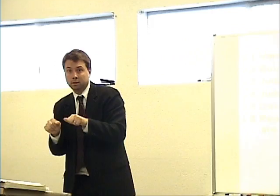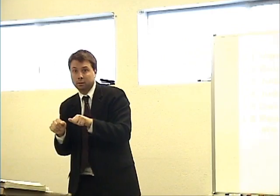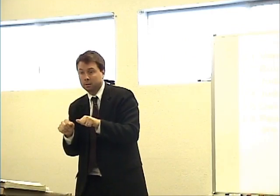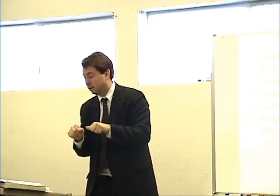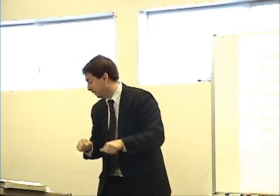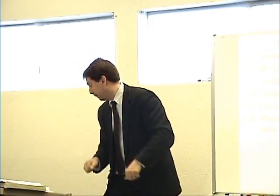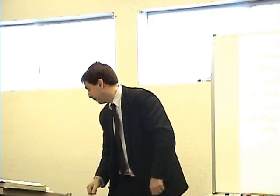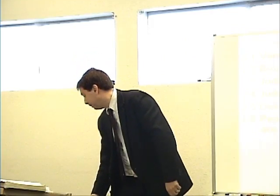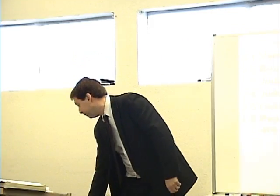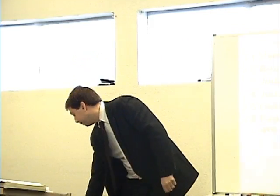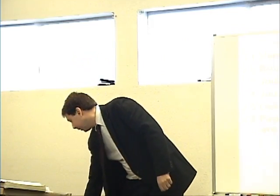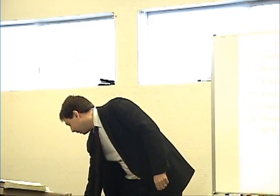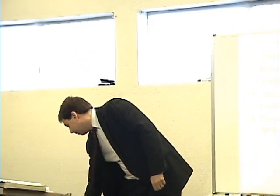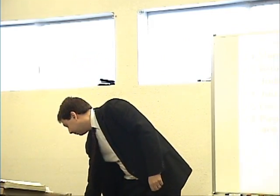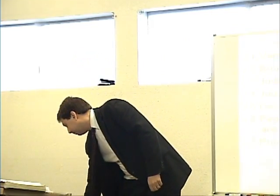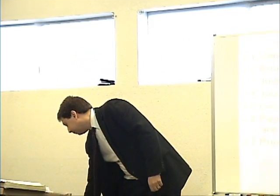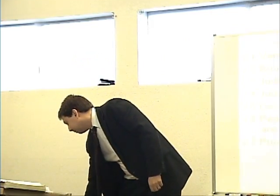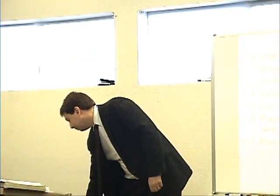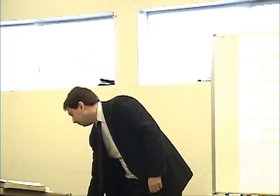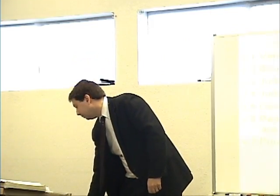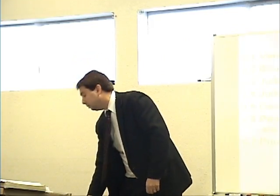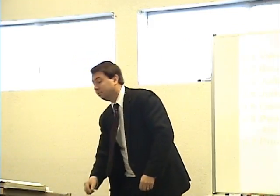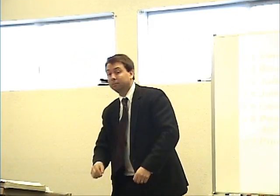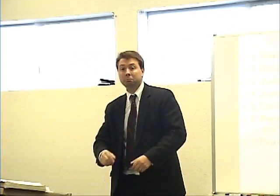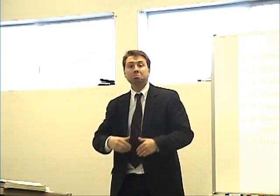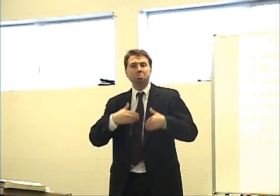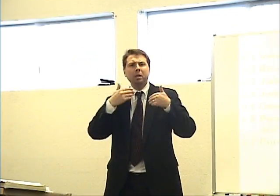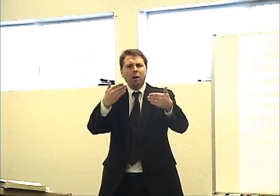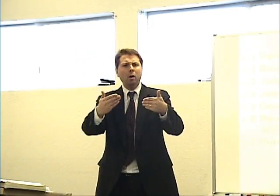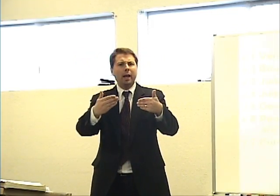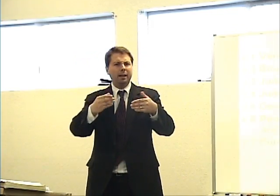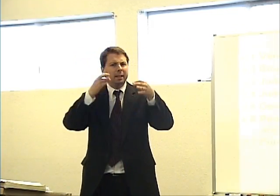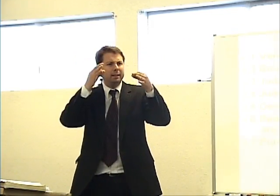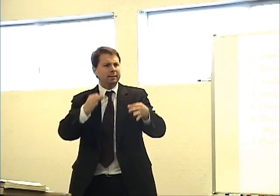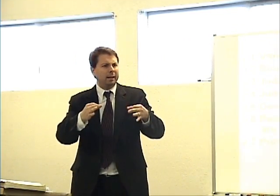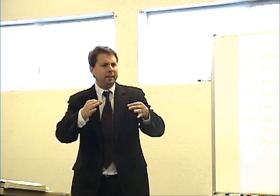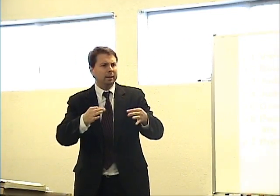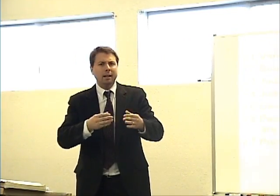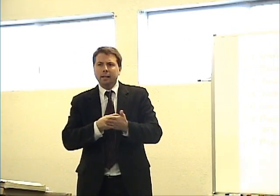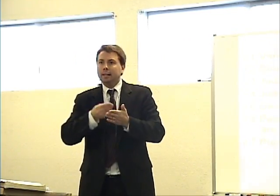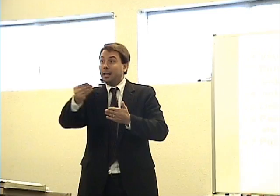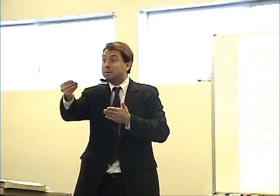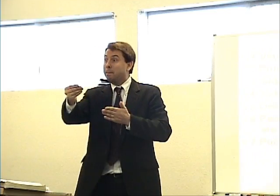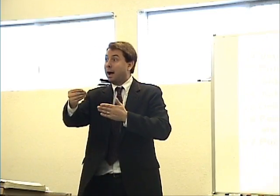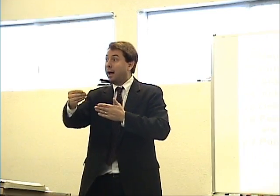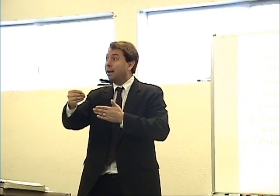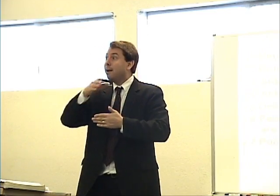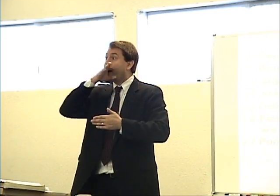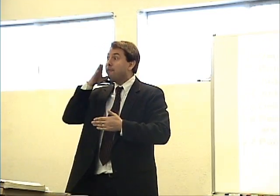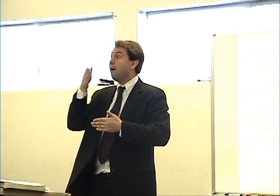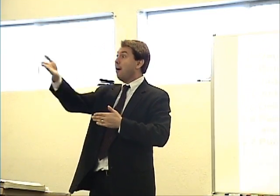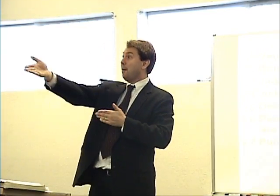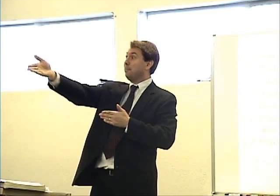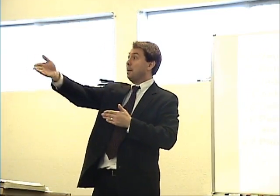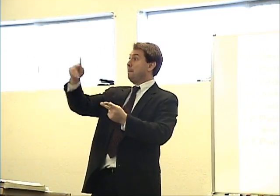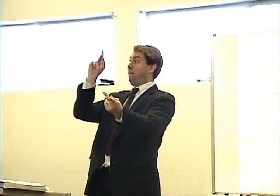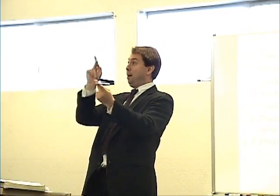They go ahead and they decide, let's buy a farm.